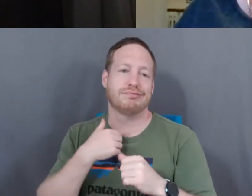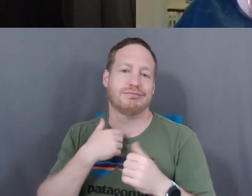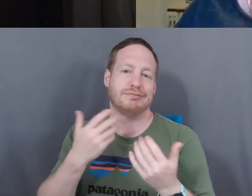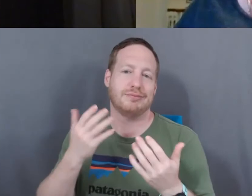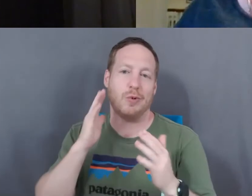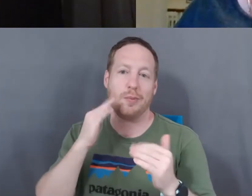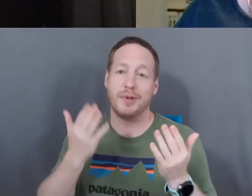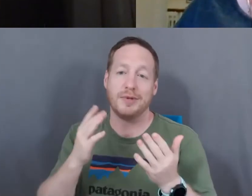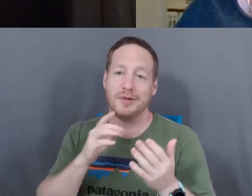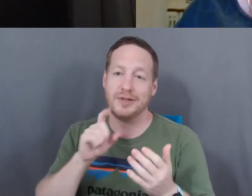hours or something, but